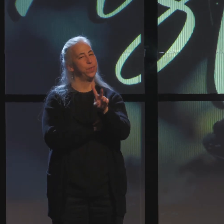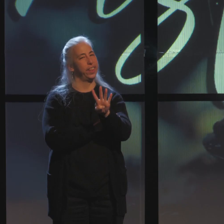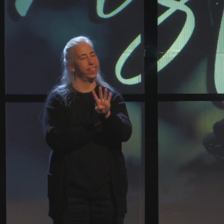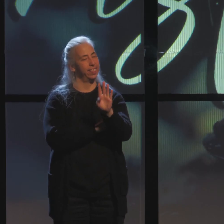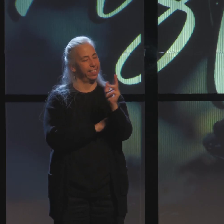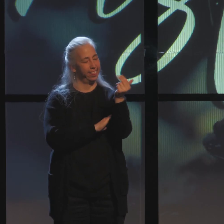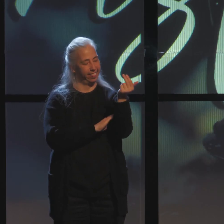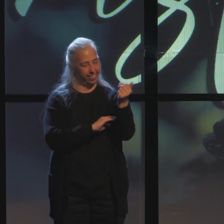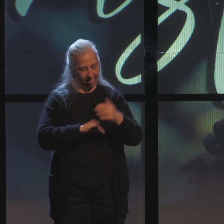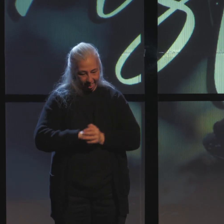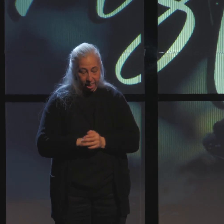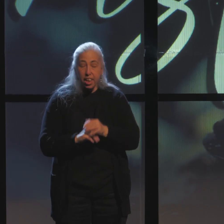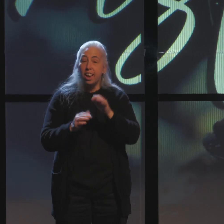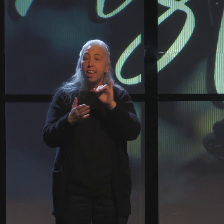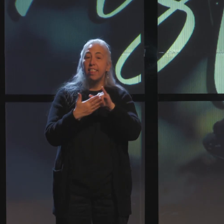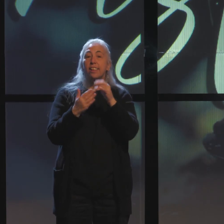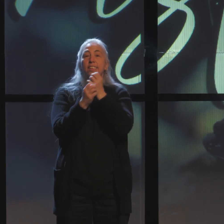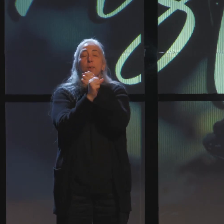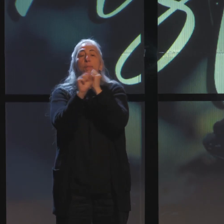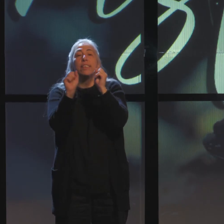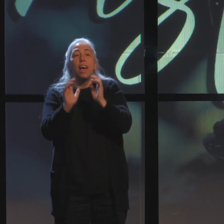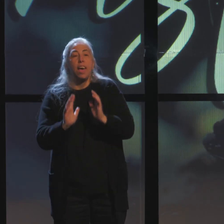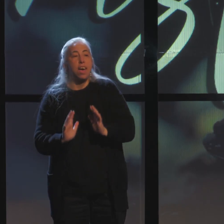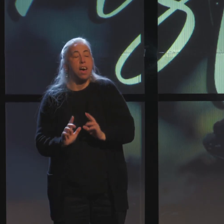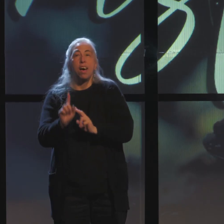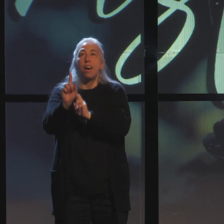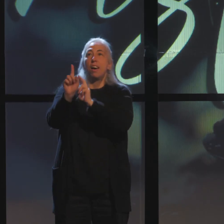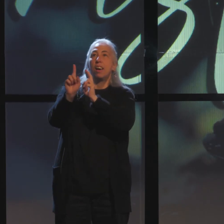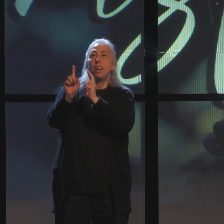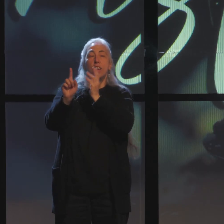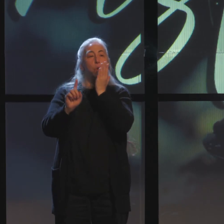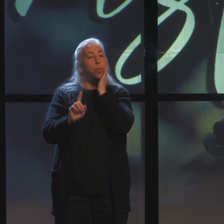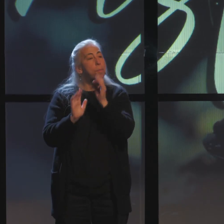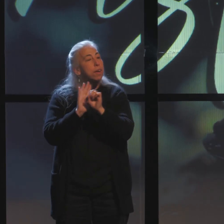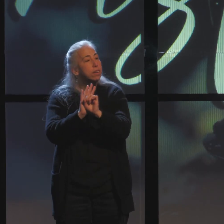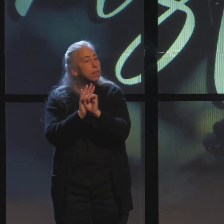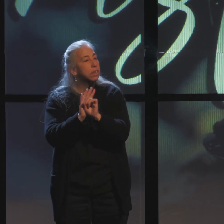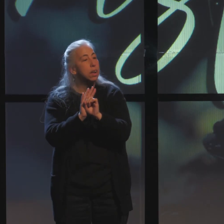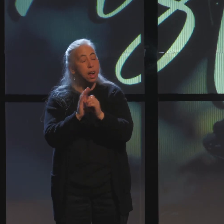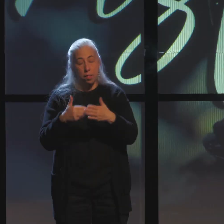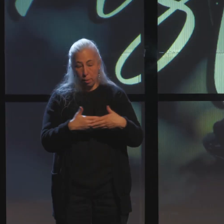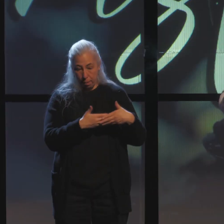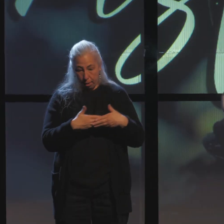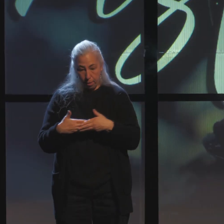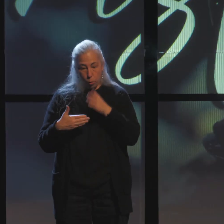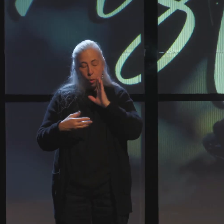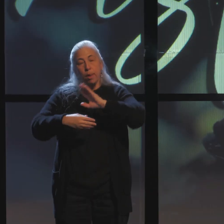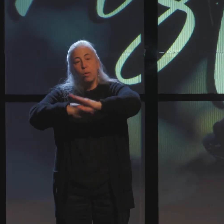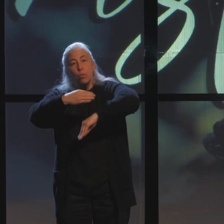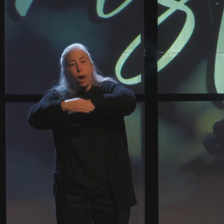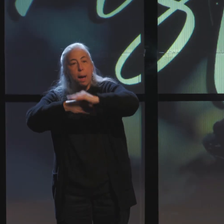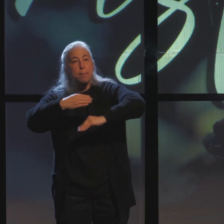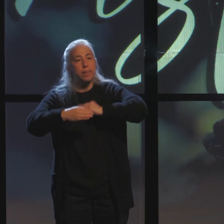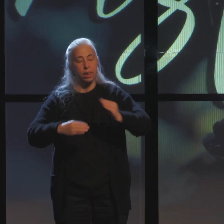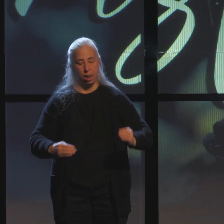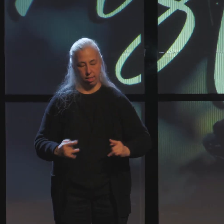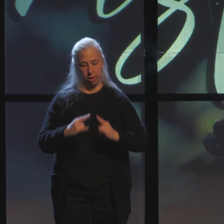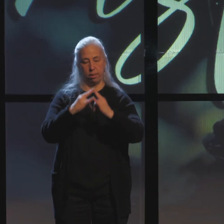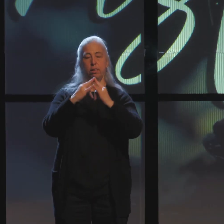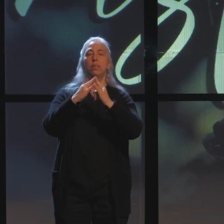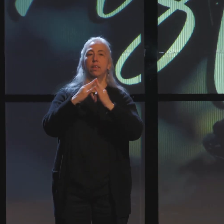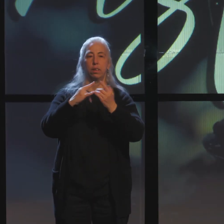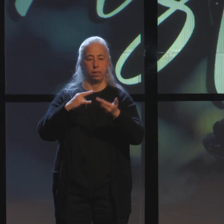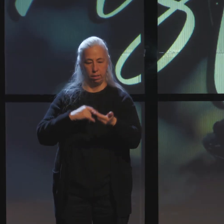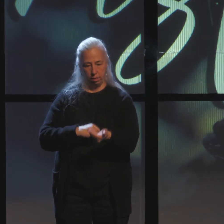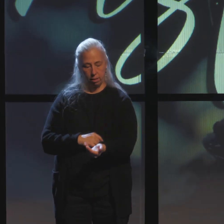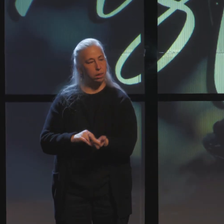It says, he's the Messiah, the Lord. And this will be a sign to you. You will find a baby wrapped in clothes and lying in a manger. By the way, I